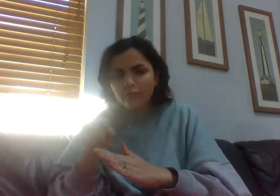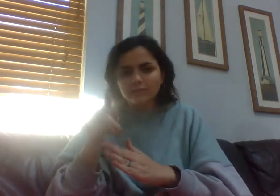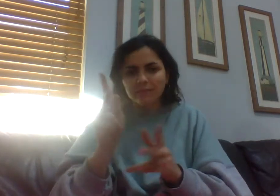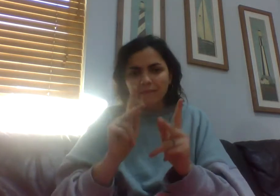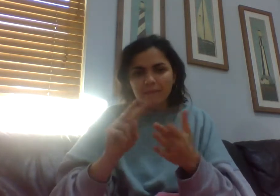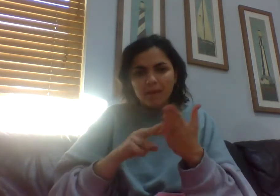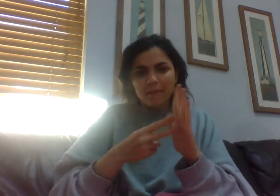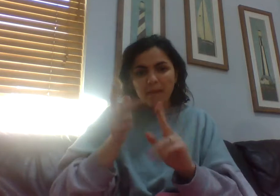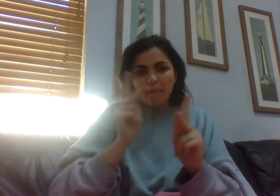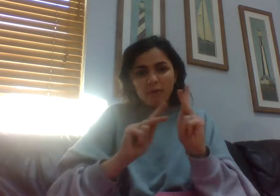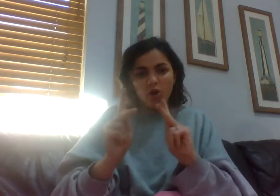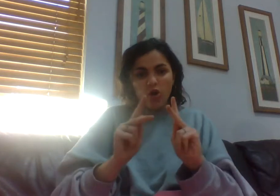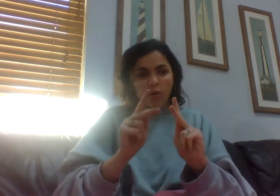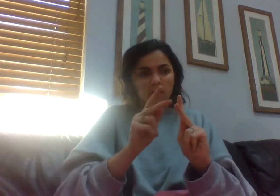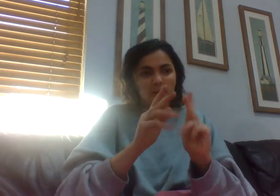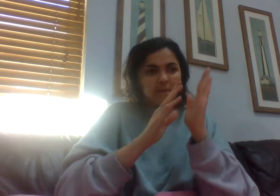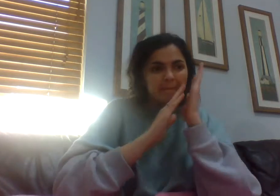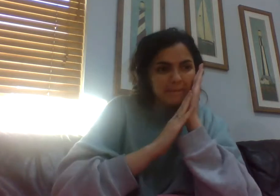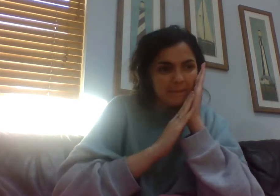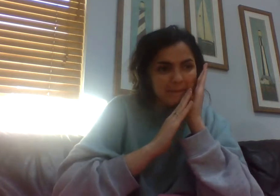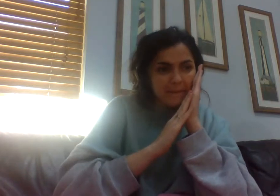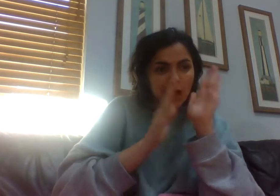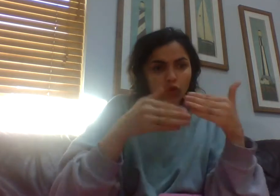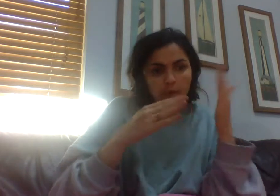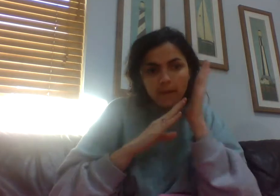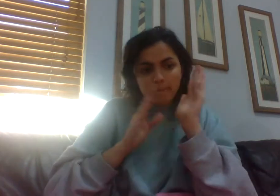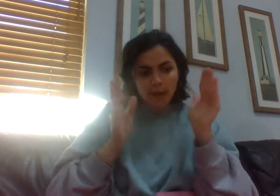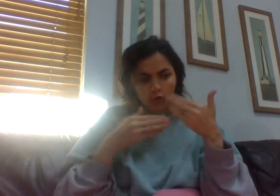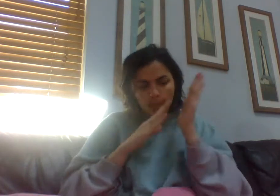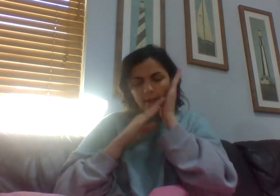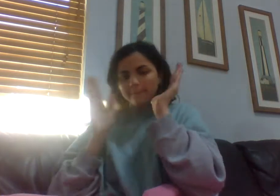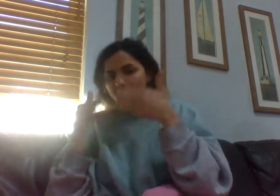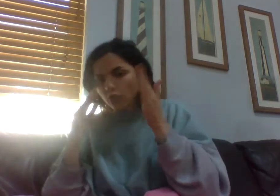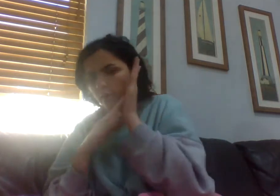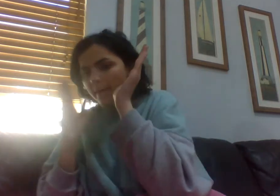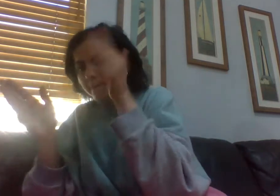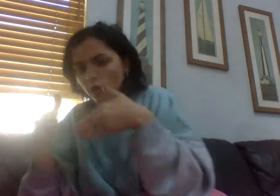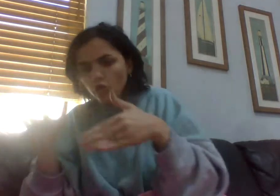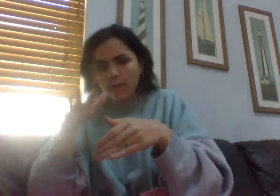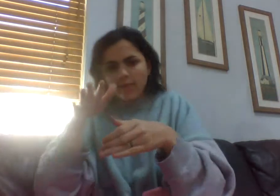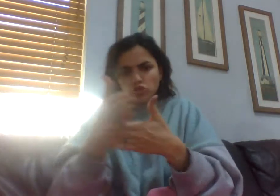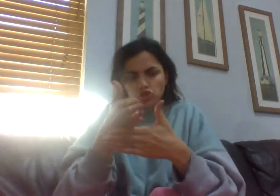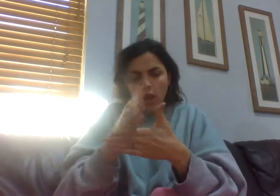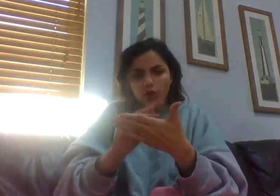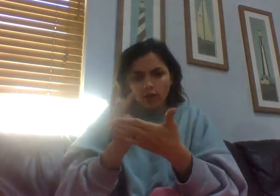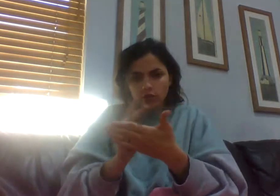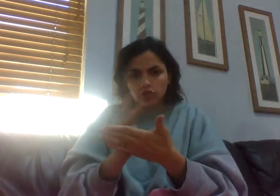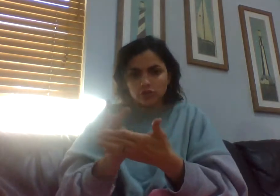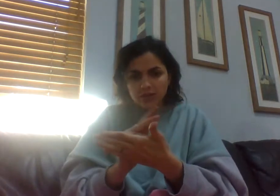the spaces were carved up into smaller spaces for people to move into, the rent stayed the same.